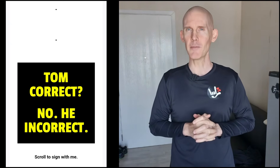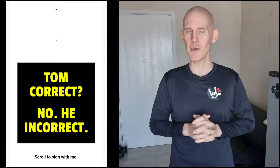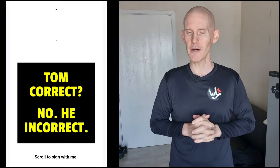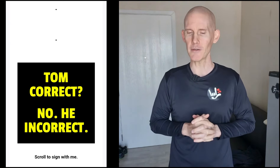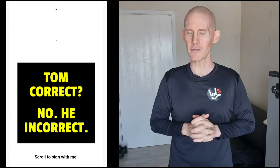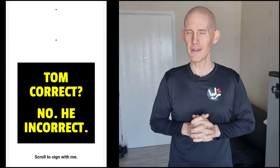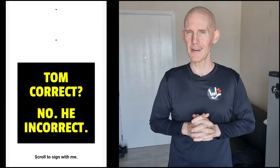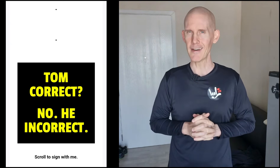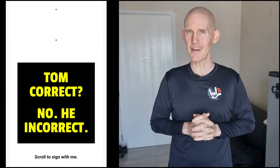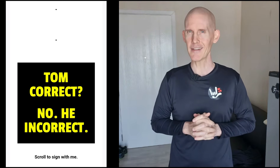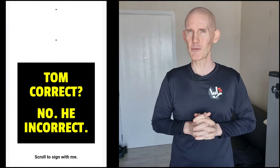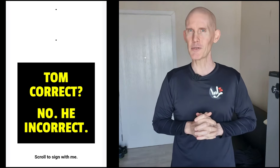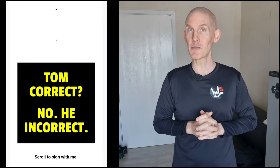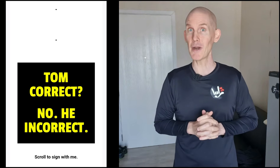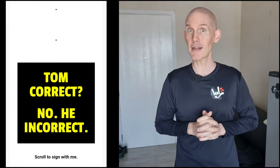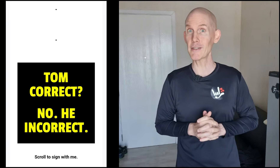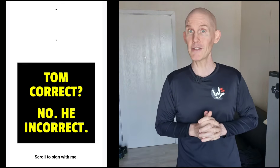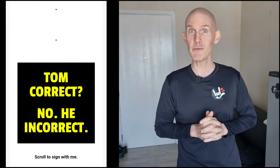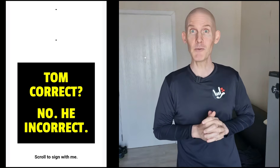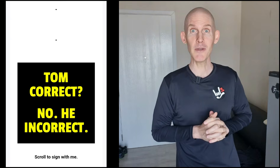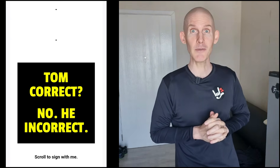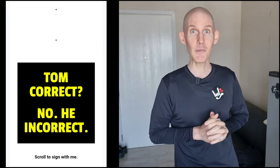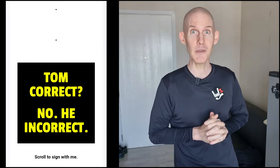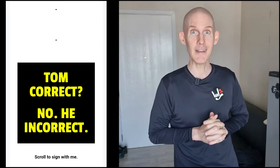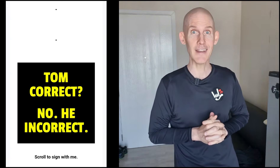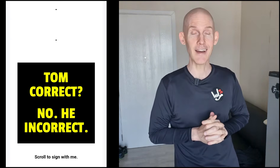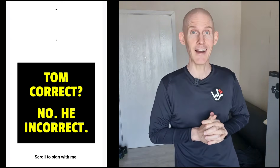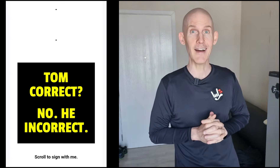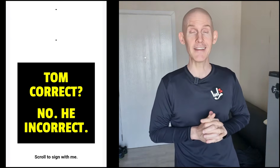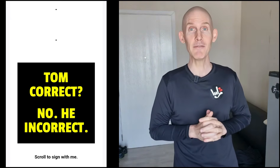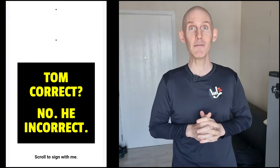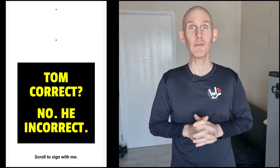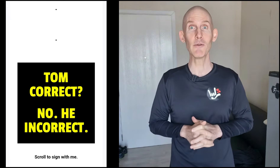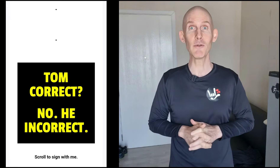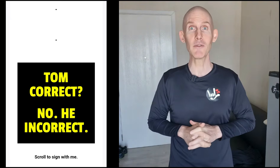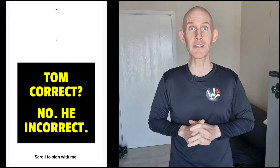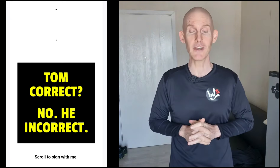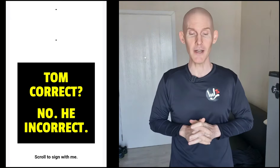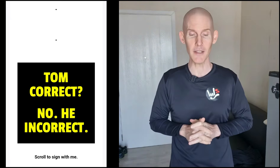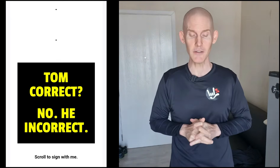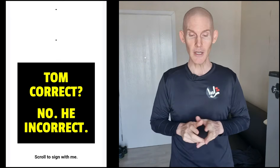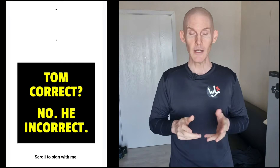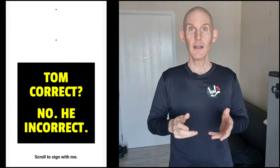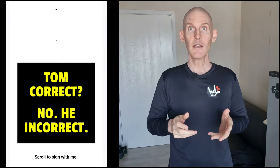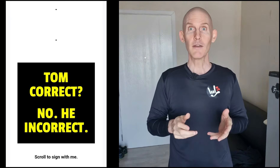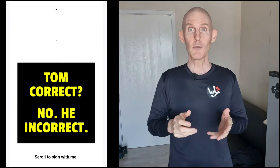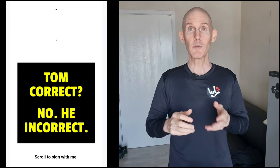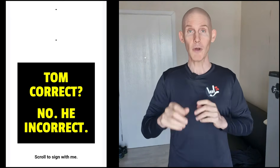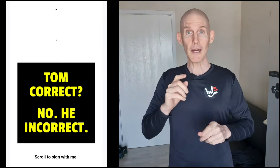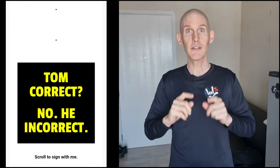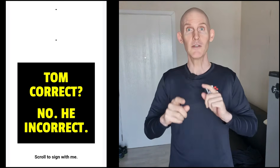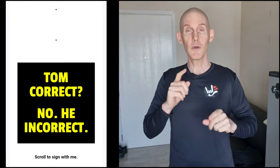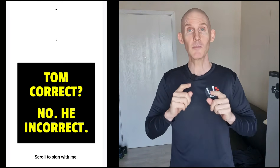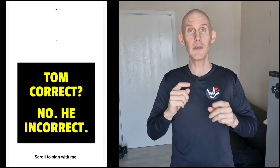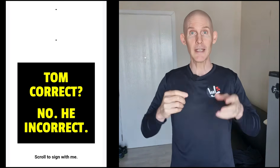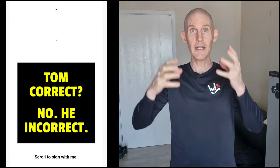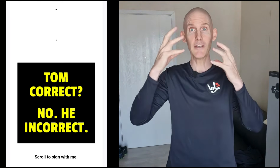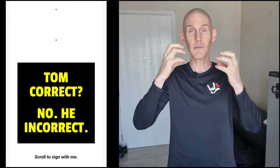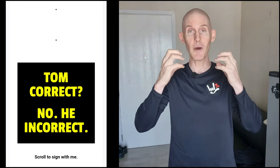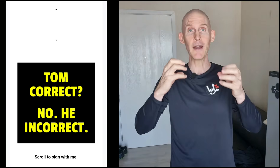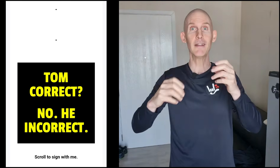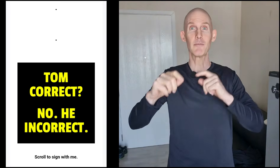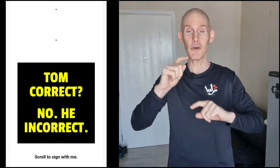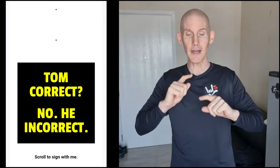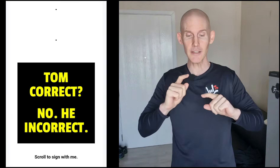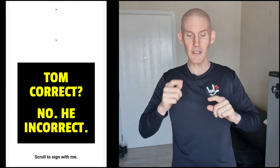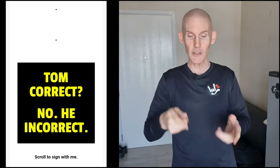signing above. All right, were you practicing with me? Even if you don't know the signs, if you were practicing with me, getting it in